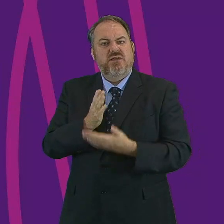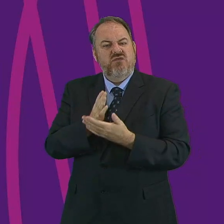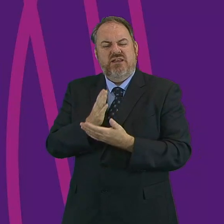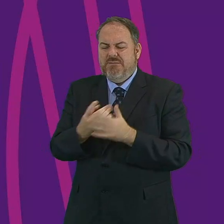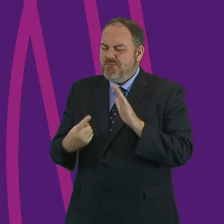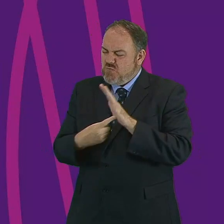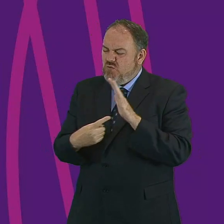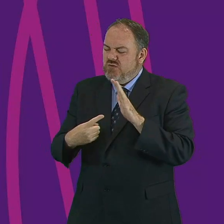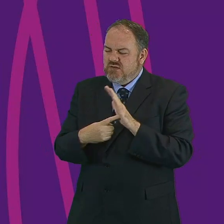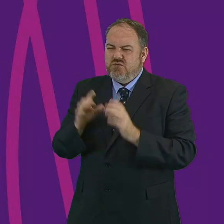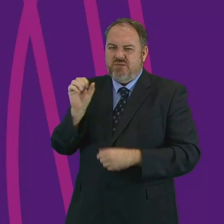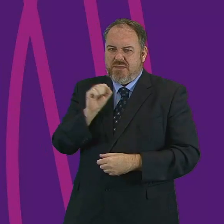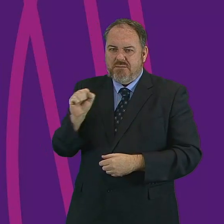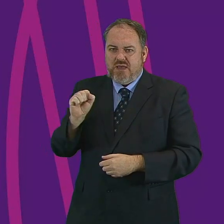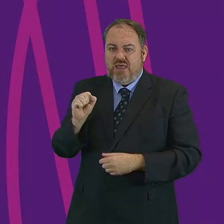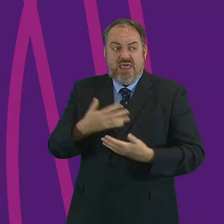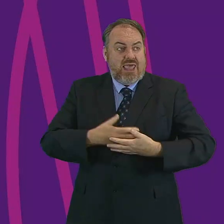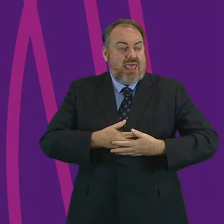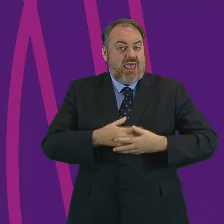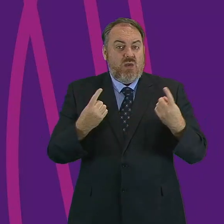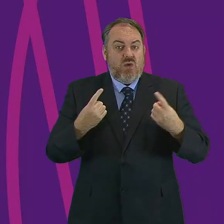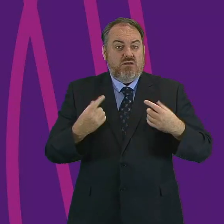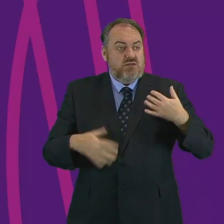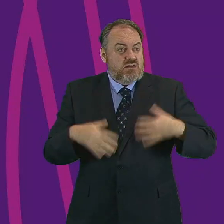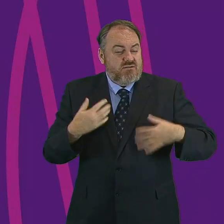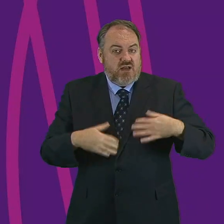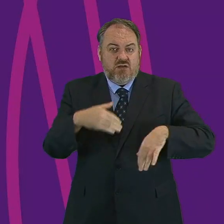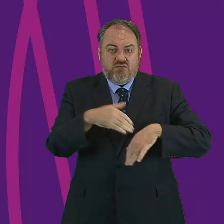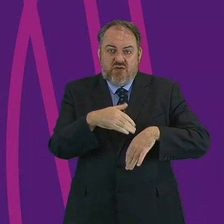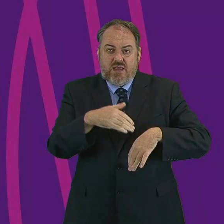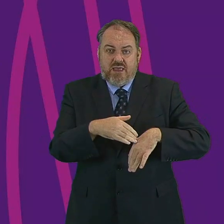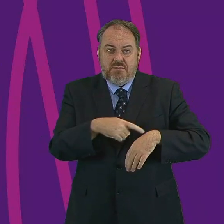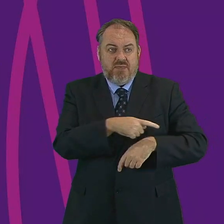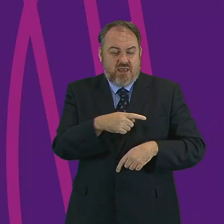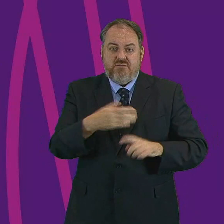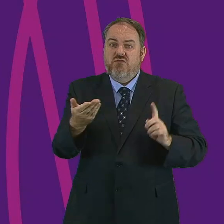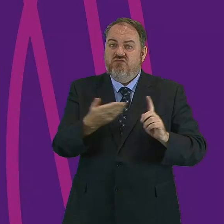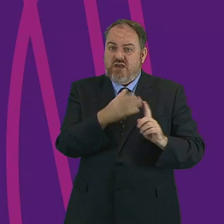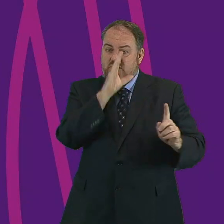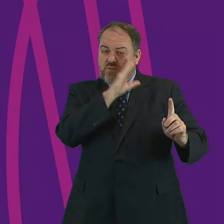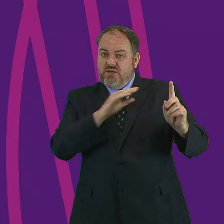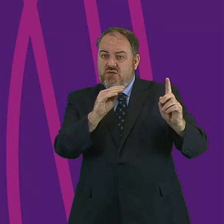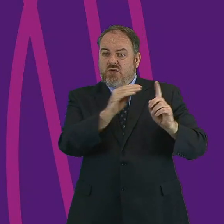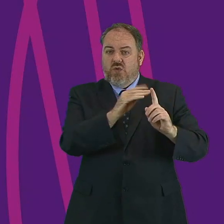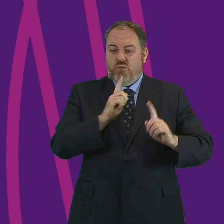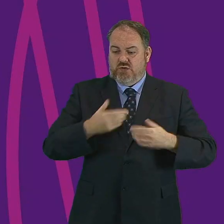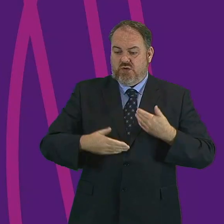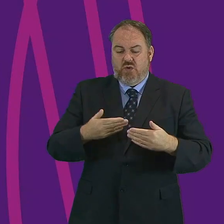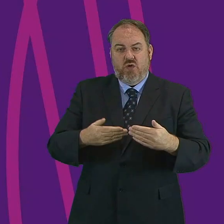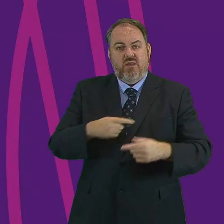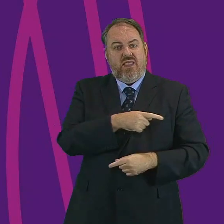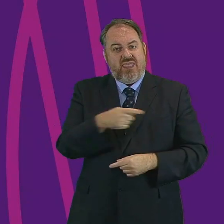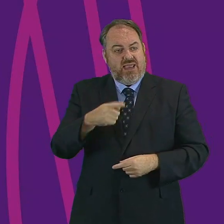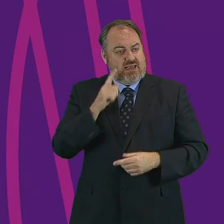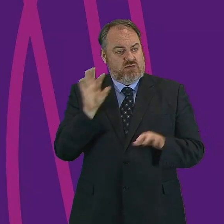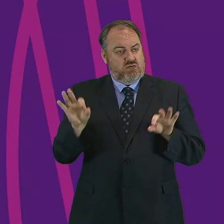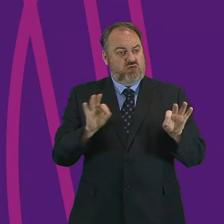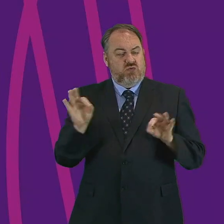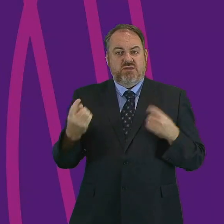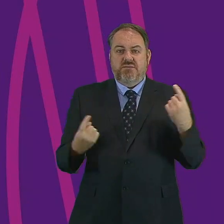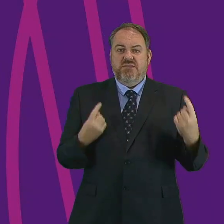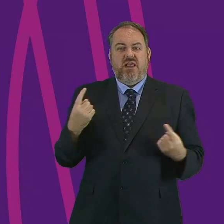though, that all victims of crime who are eligible for the Victim Notification Scheme are able to make an informed decision about whether